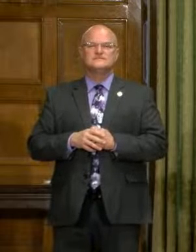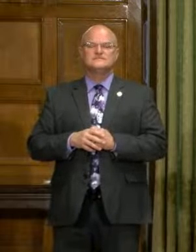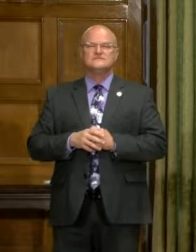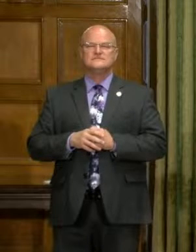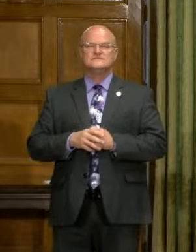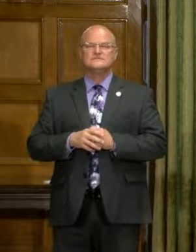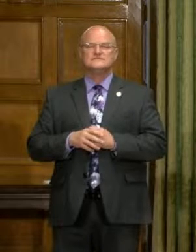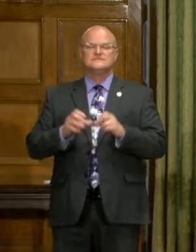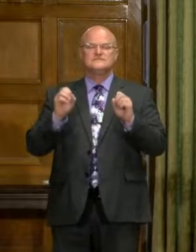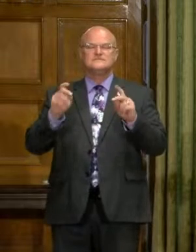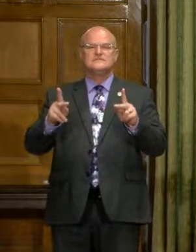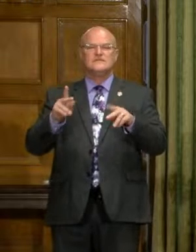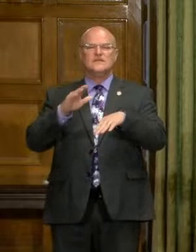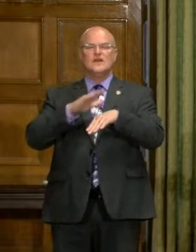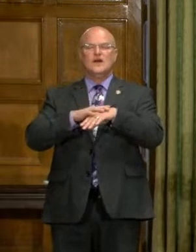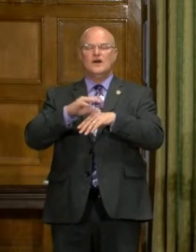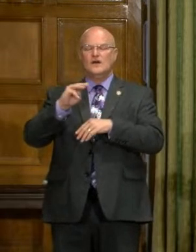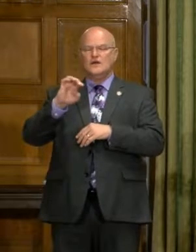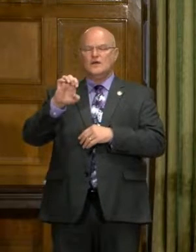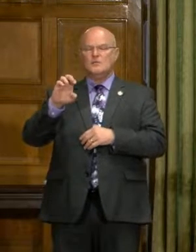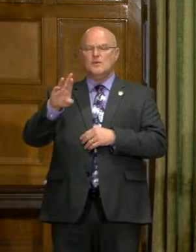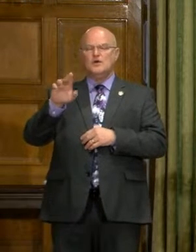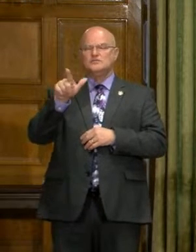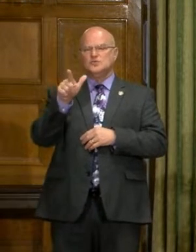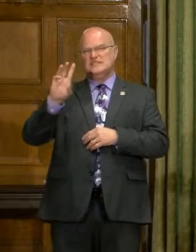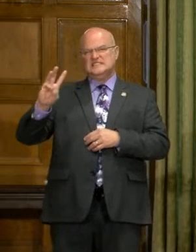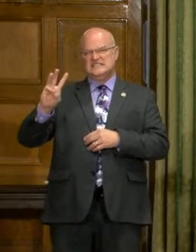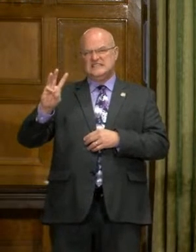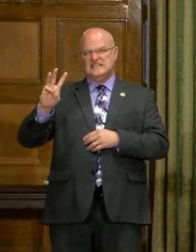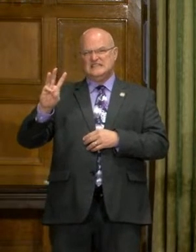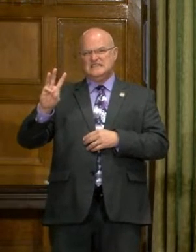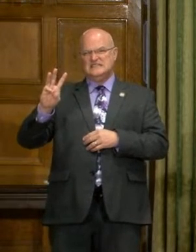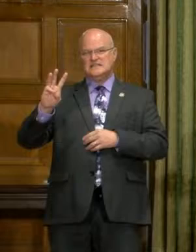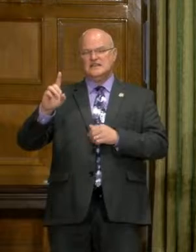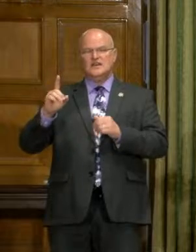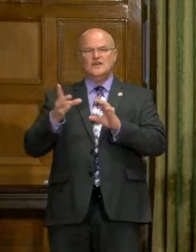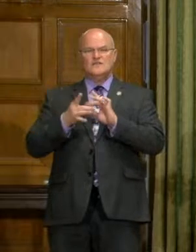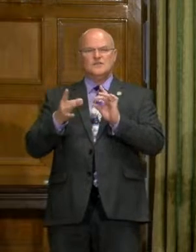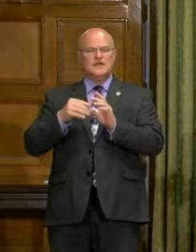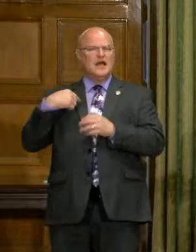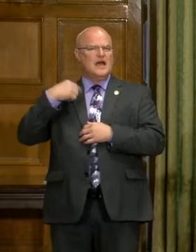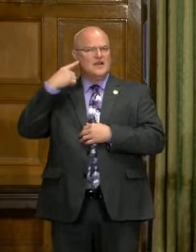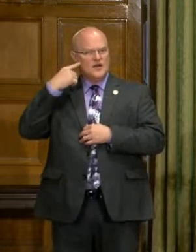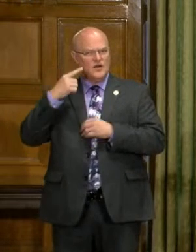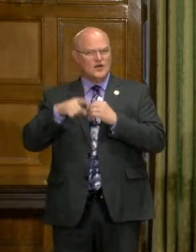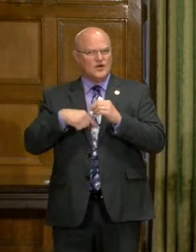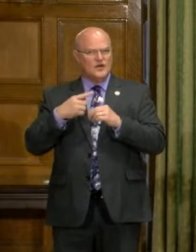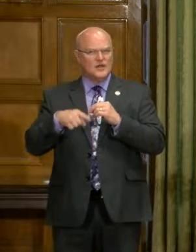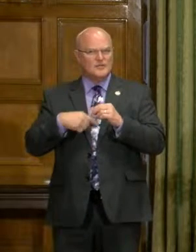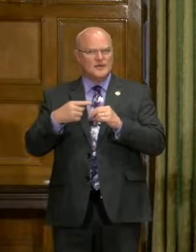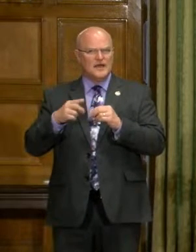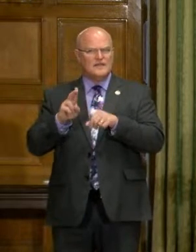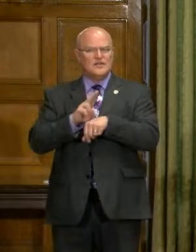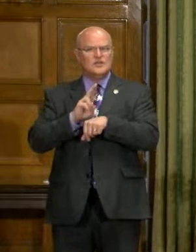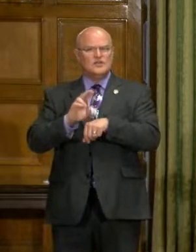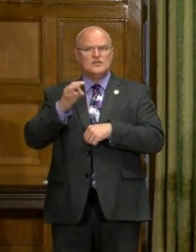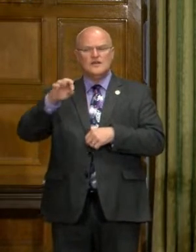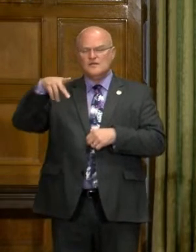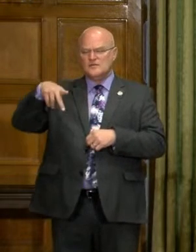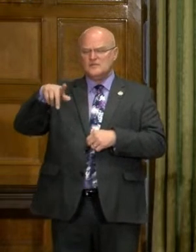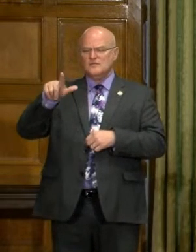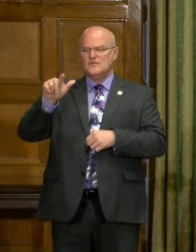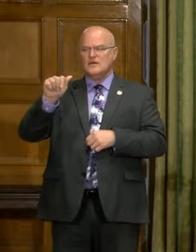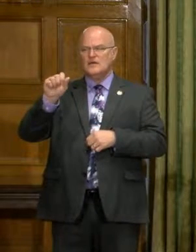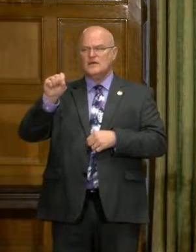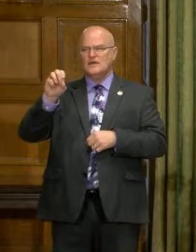Go ahead, Harrison. Okay. On March 26th, Dr. Smith, that was the first mention that I've heard of the use of plasma